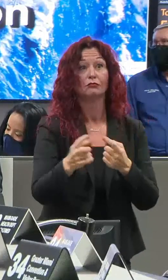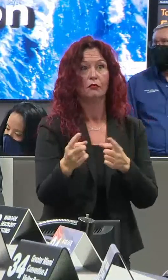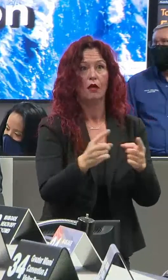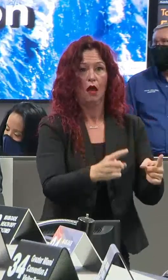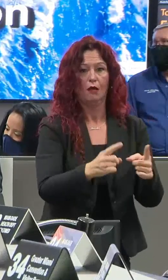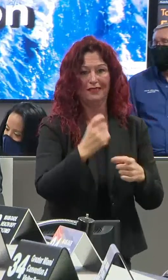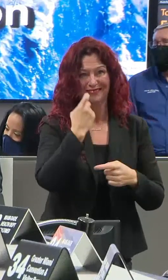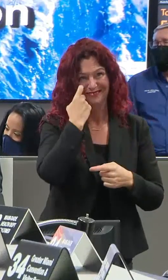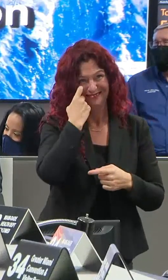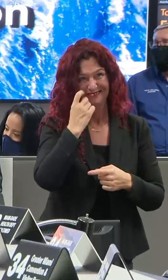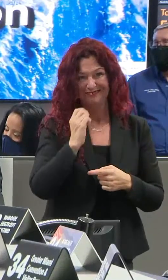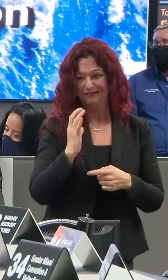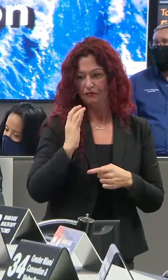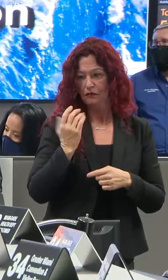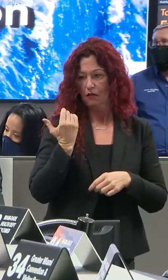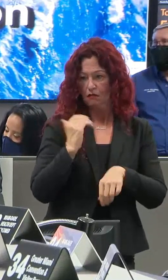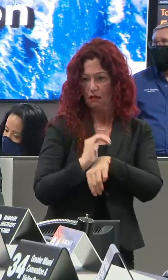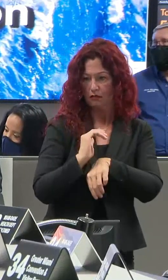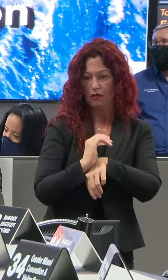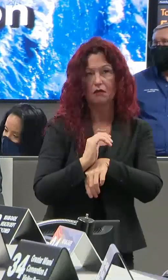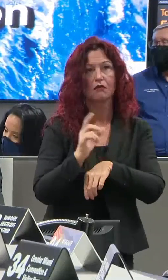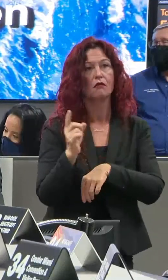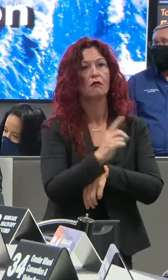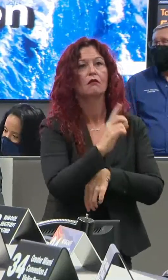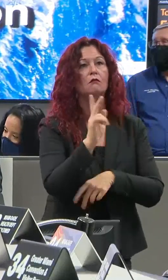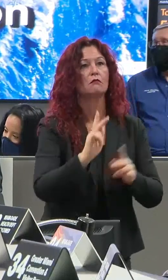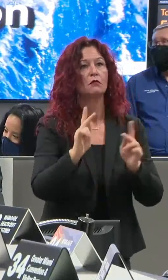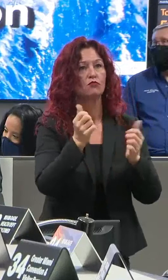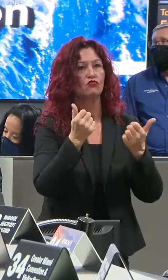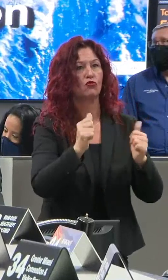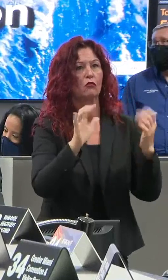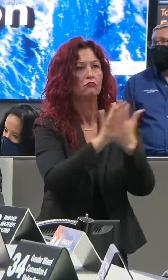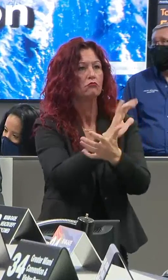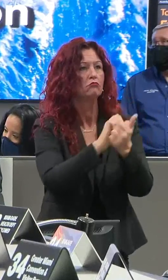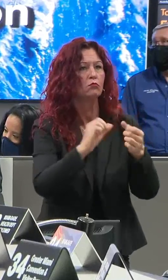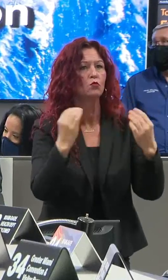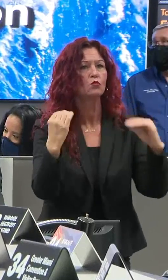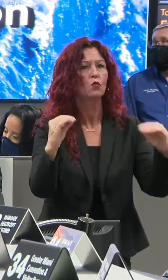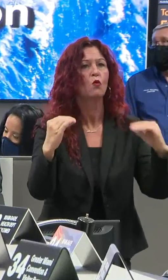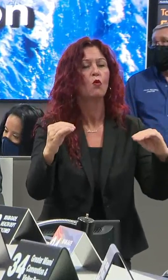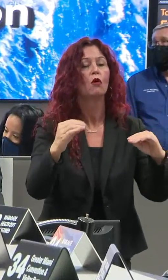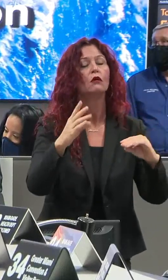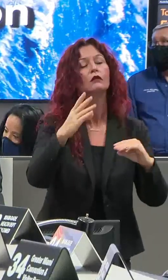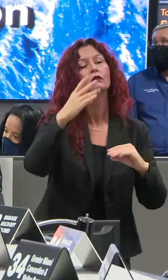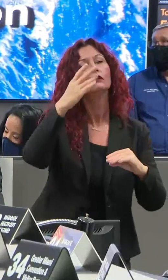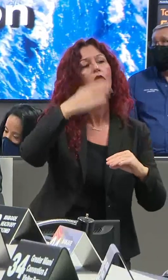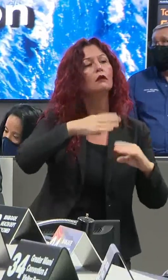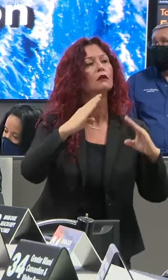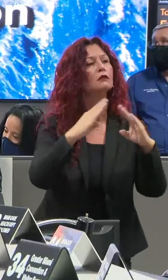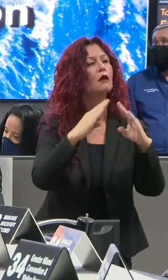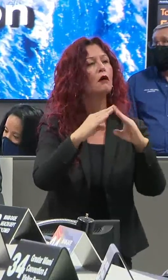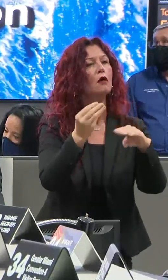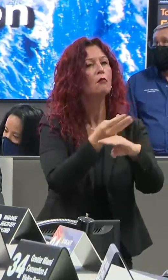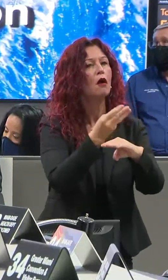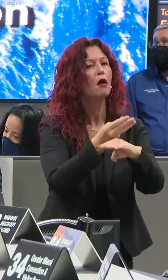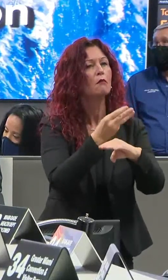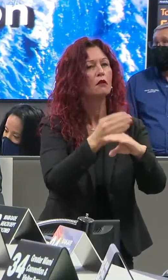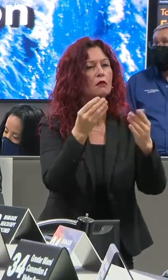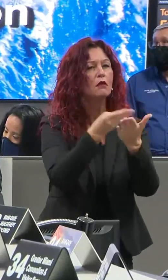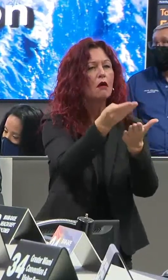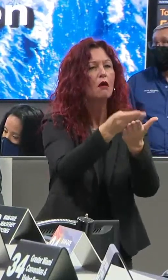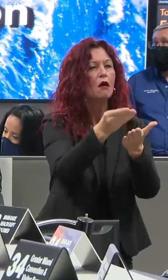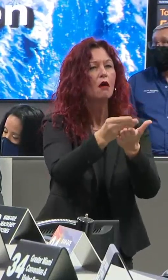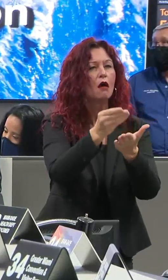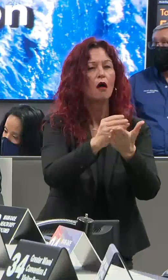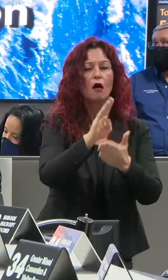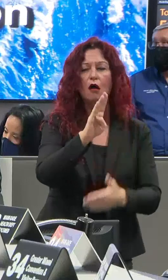pharmacy across from the arena on Biscayne Boulevard. I want to introduce Ben Torrens and Richard Dumbroff. Ben is a